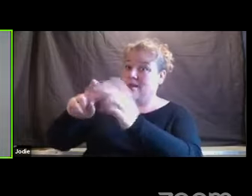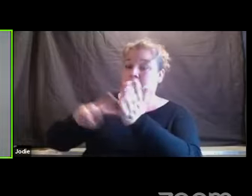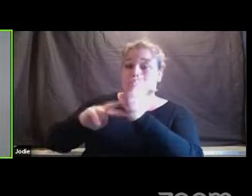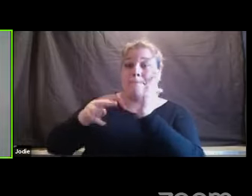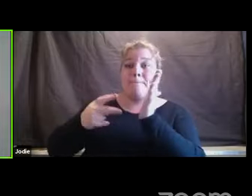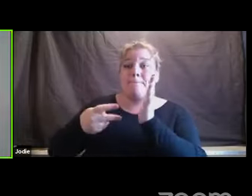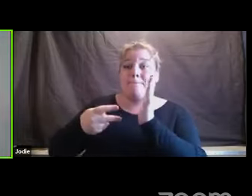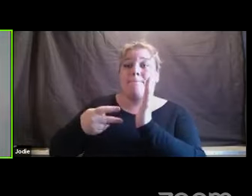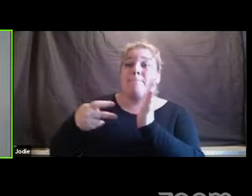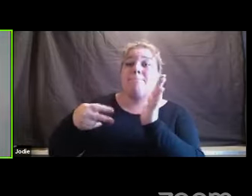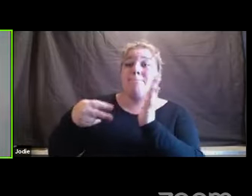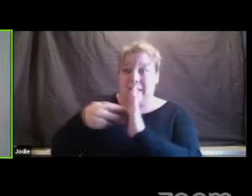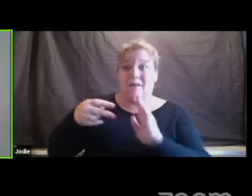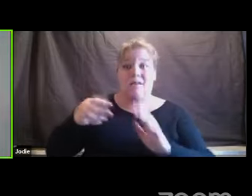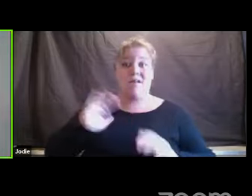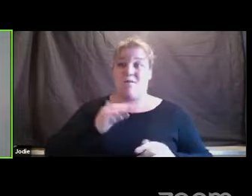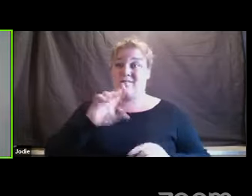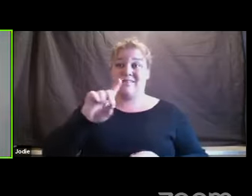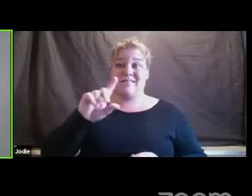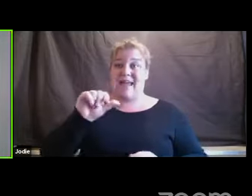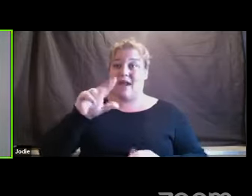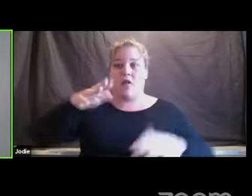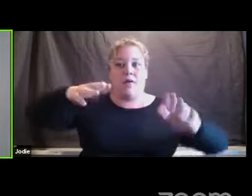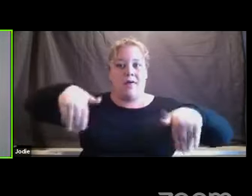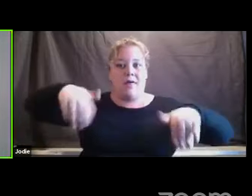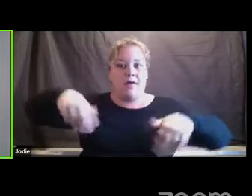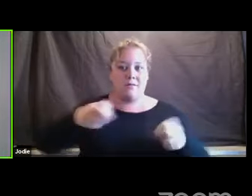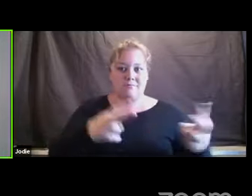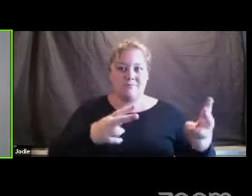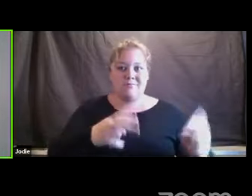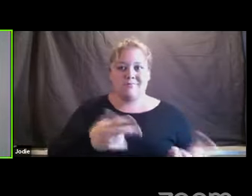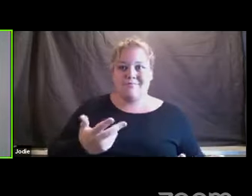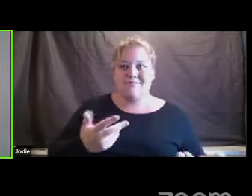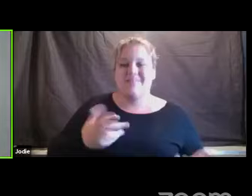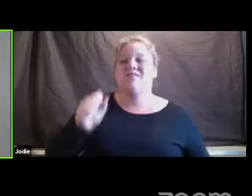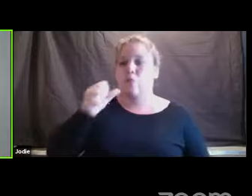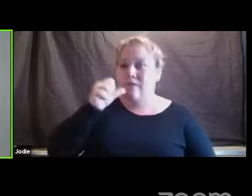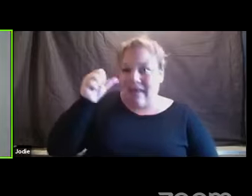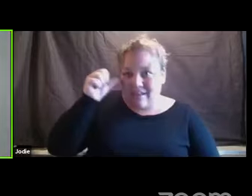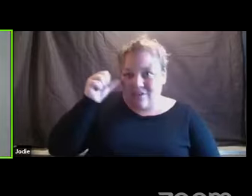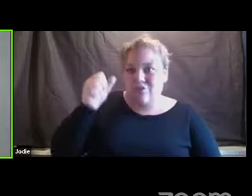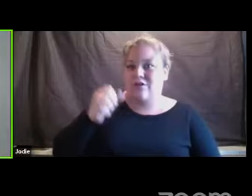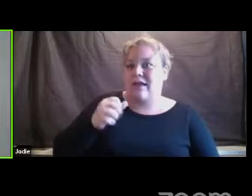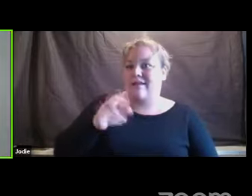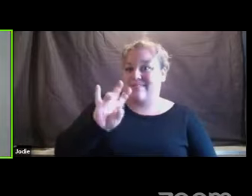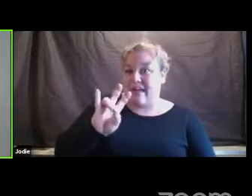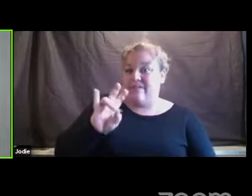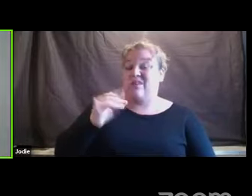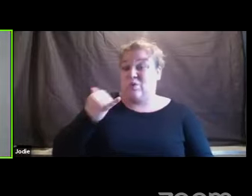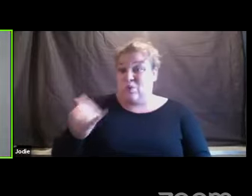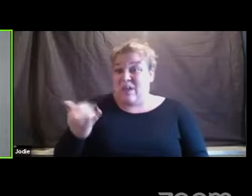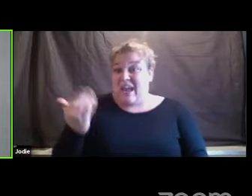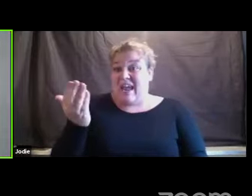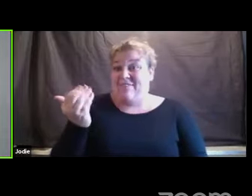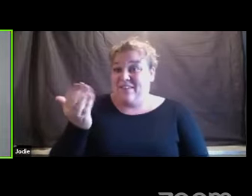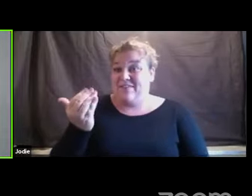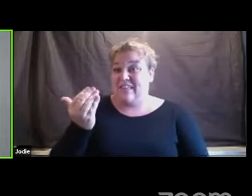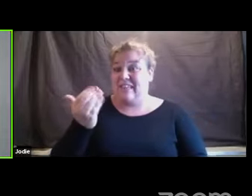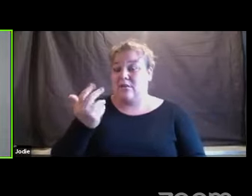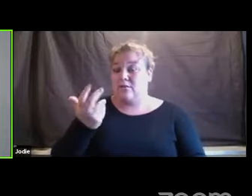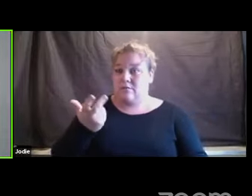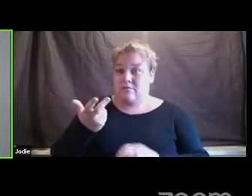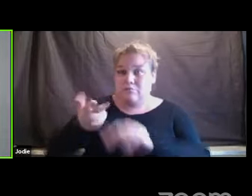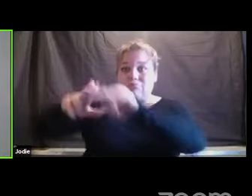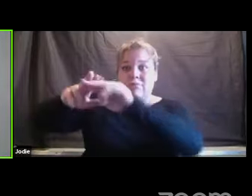yet available. As you can imagine, 7 cases yesterday, 15 cases today. It takes time to get